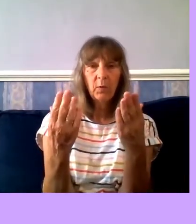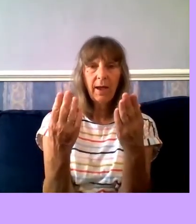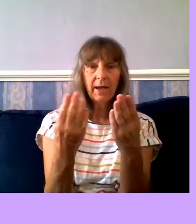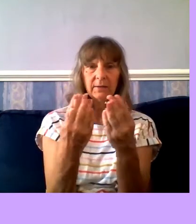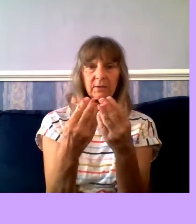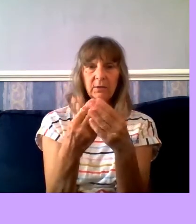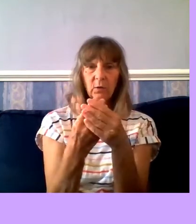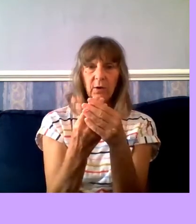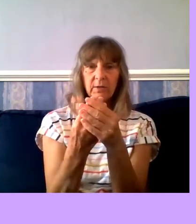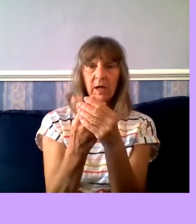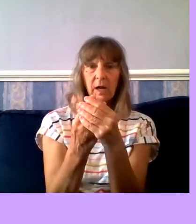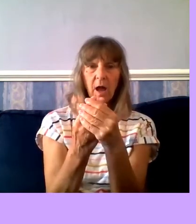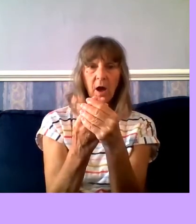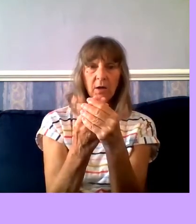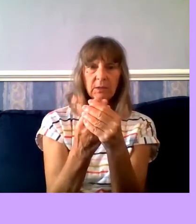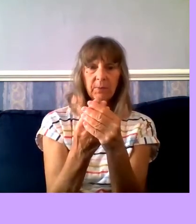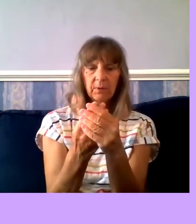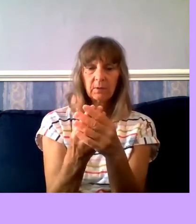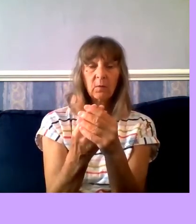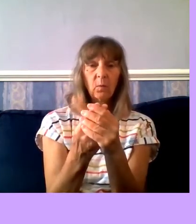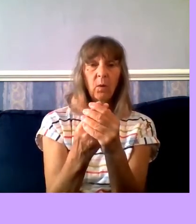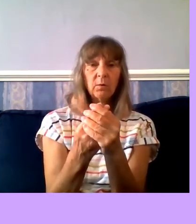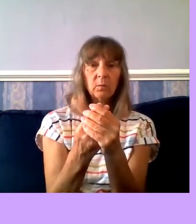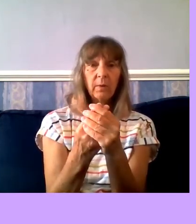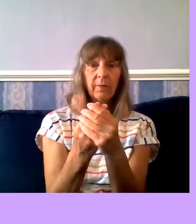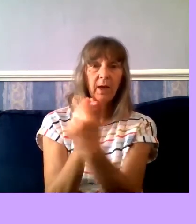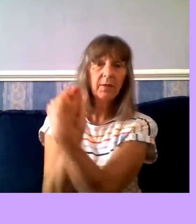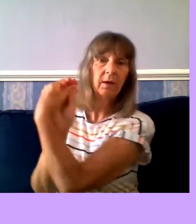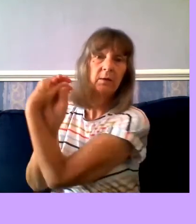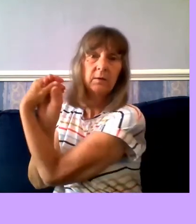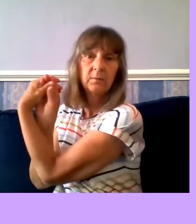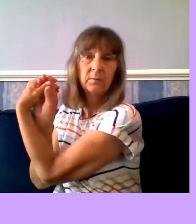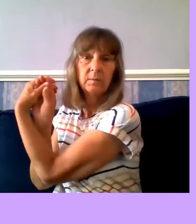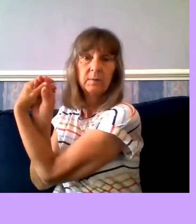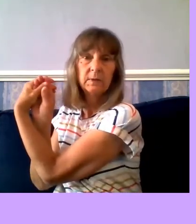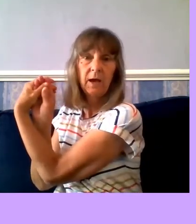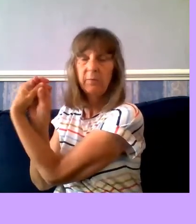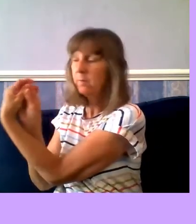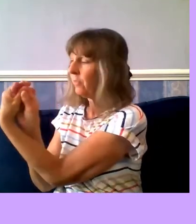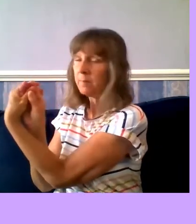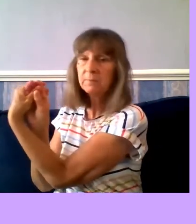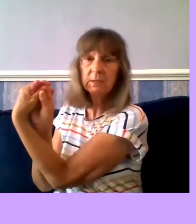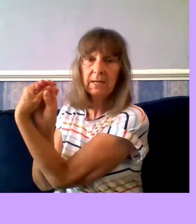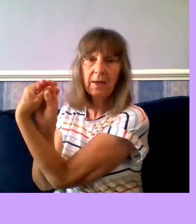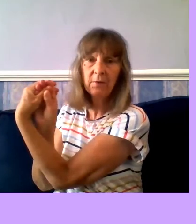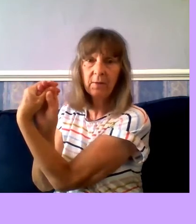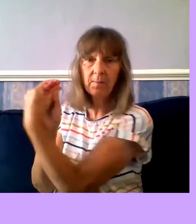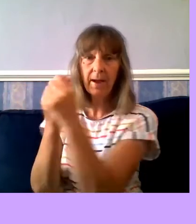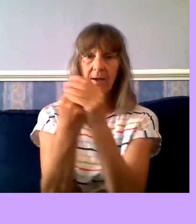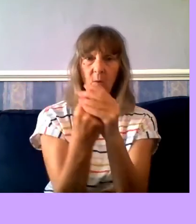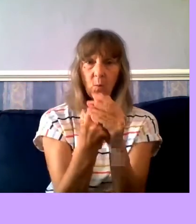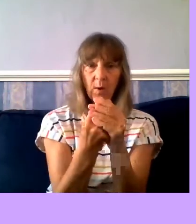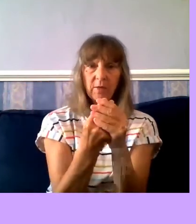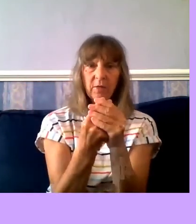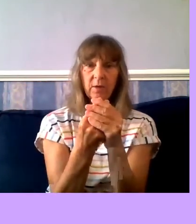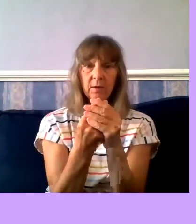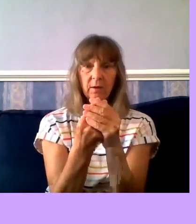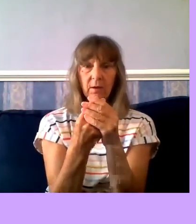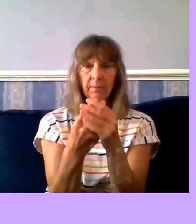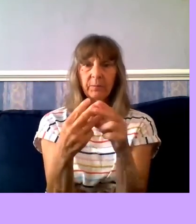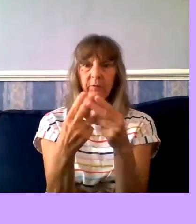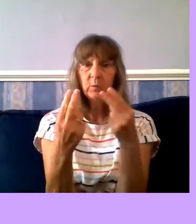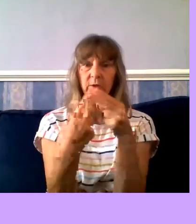With both your hands, you're going to clasp one with the other. We have my thumbs are together at the back,